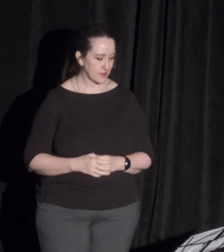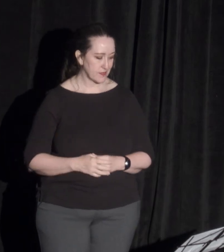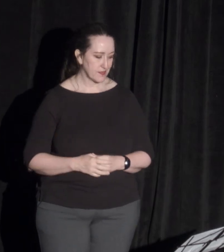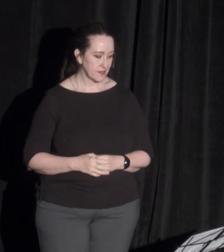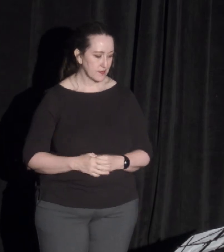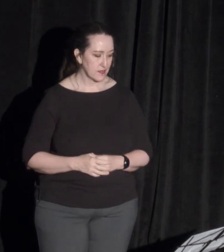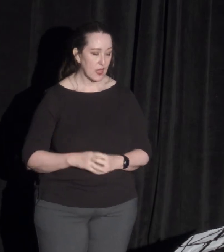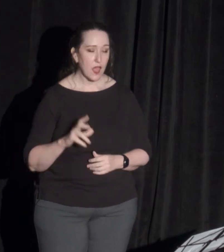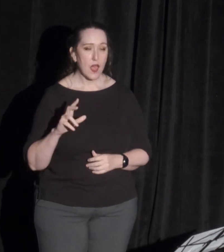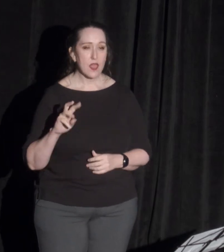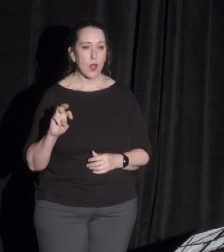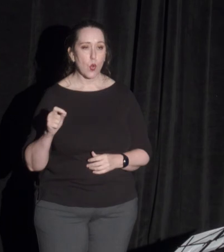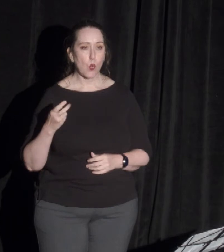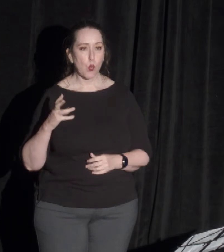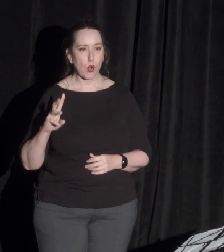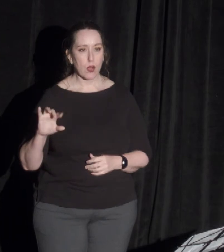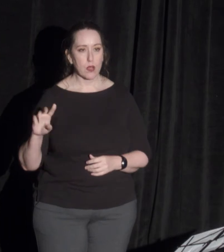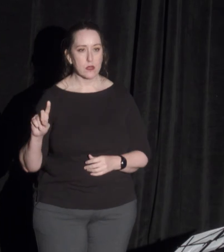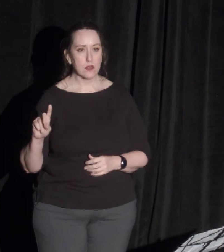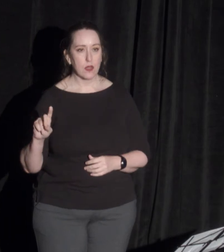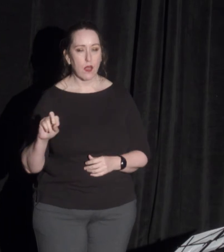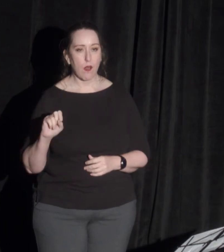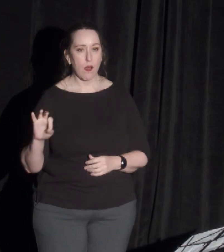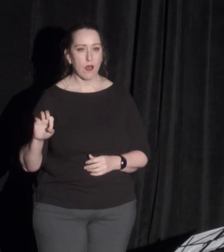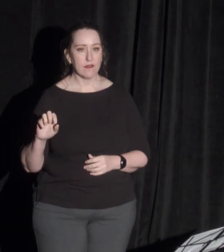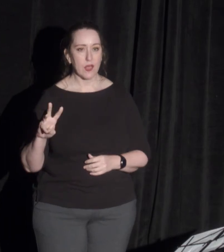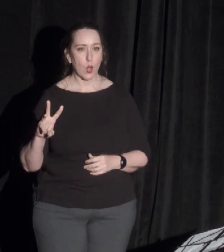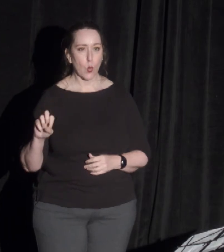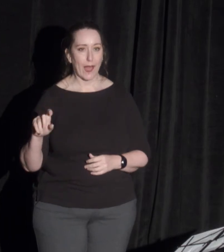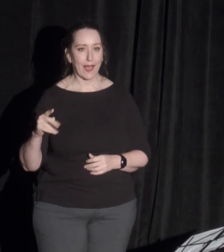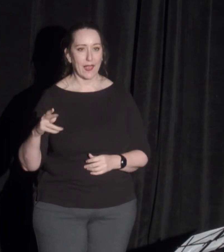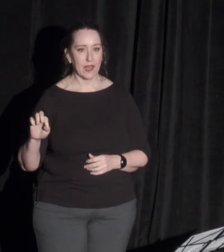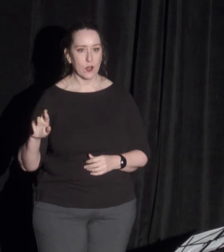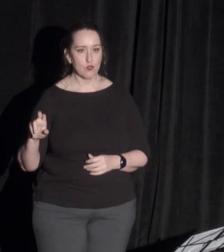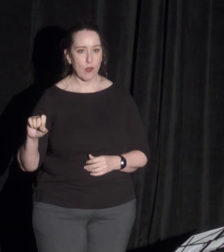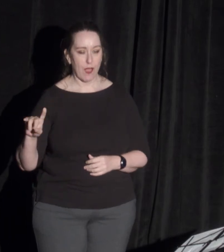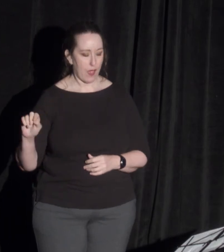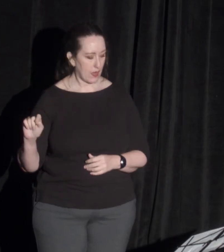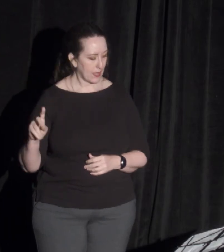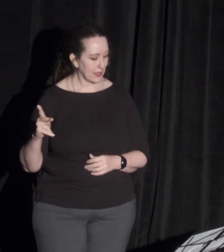And The World of the White Rat by T. Kingfisher from Argyll Productions.